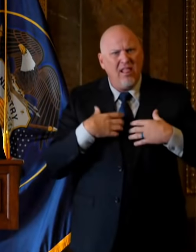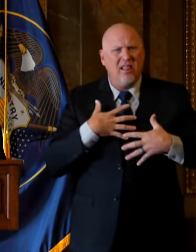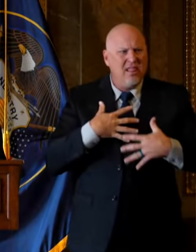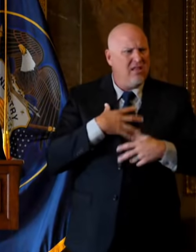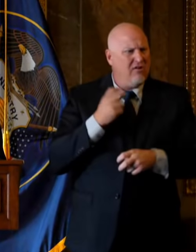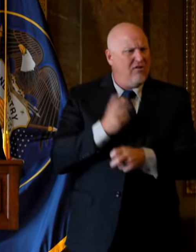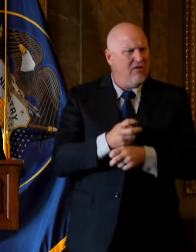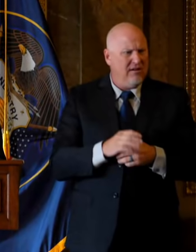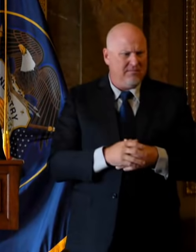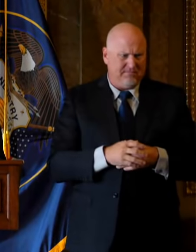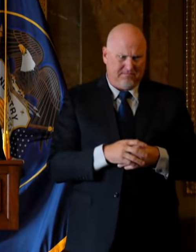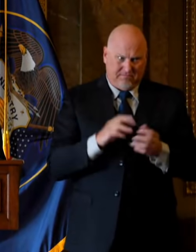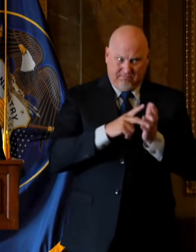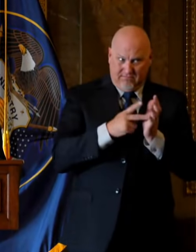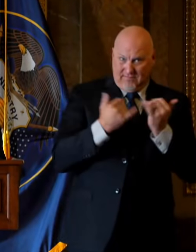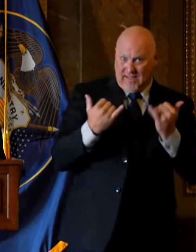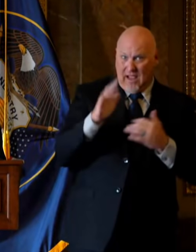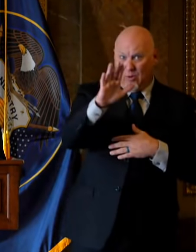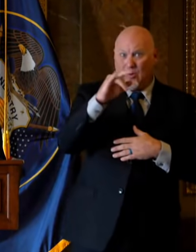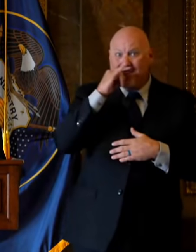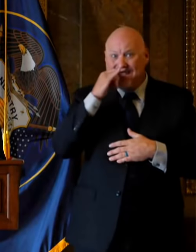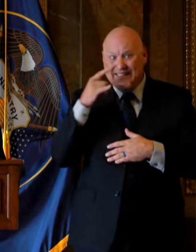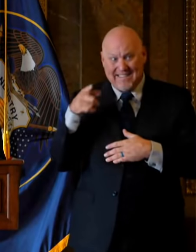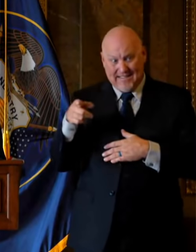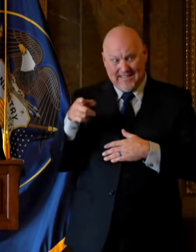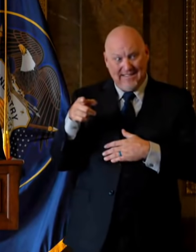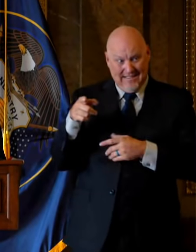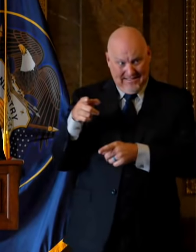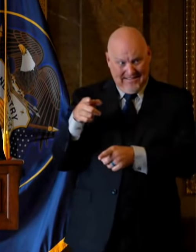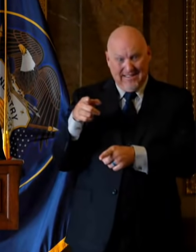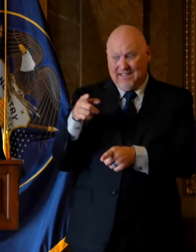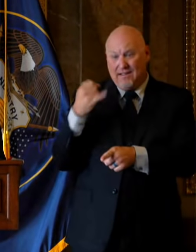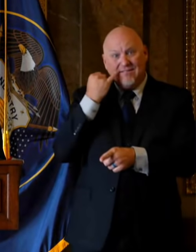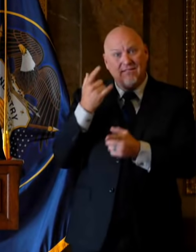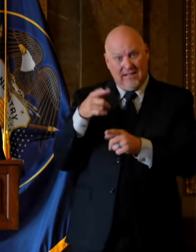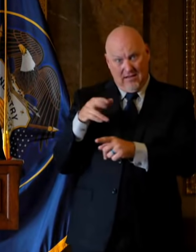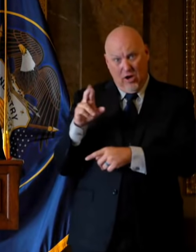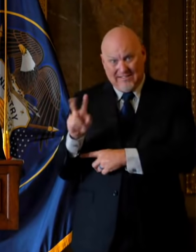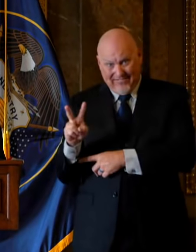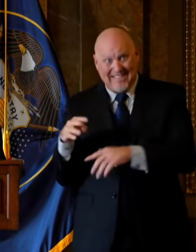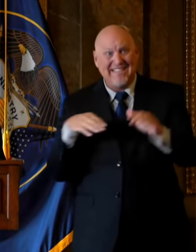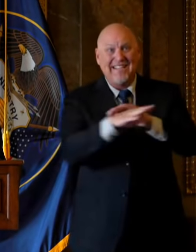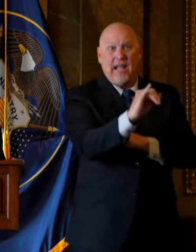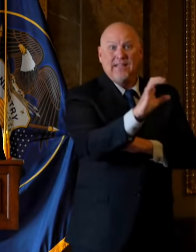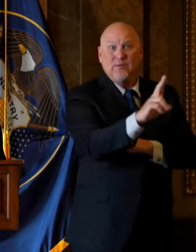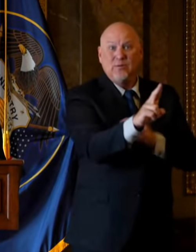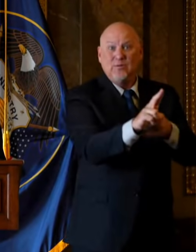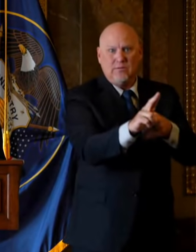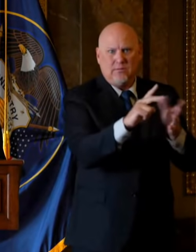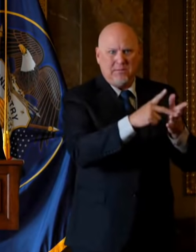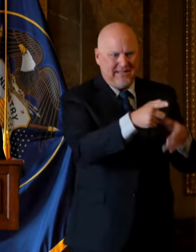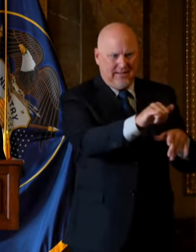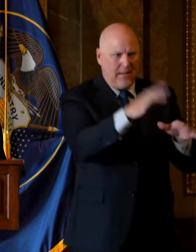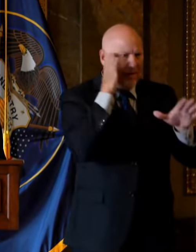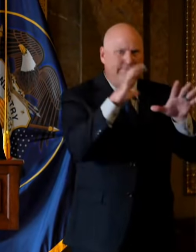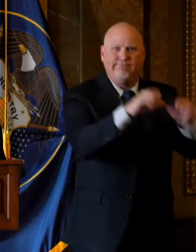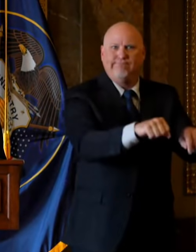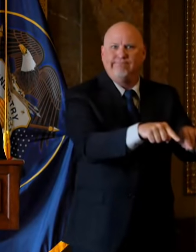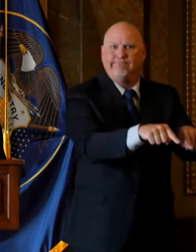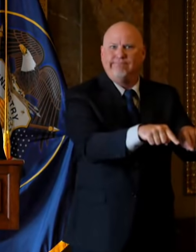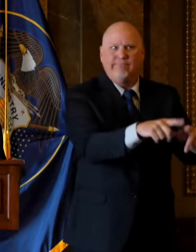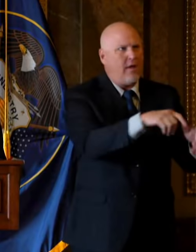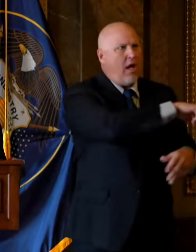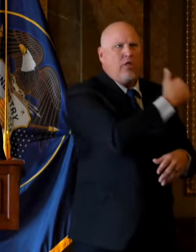patients as it starts to spread. So that is also of significant concern. I can just tell you, in my own